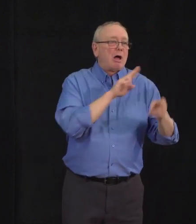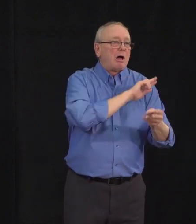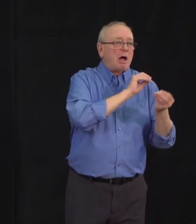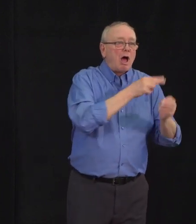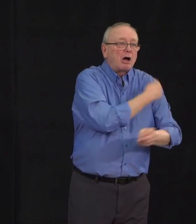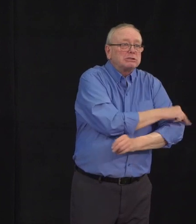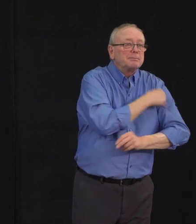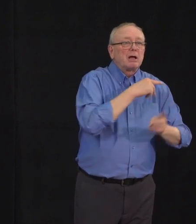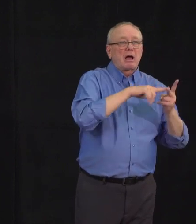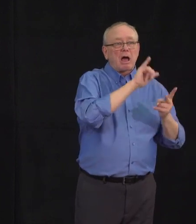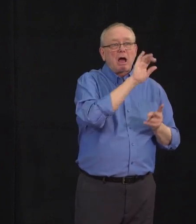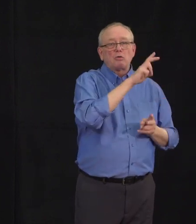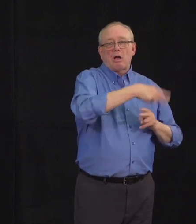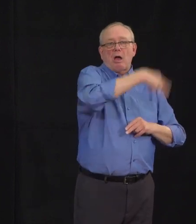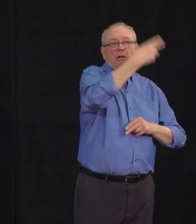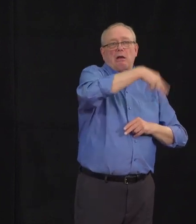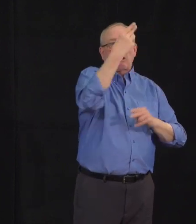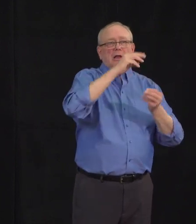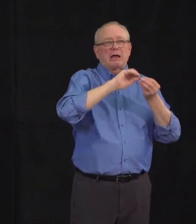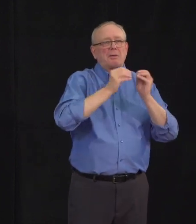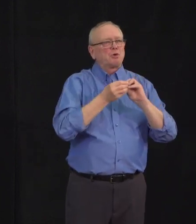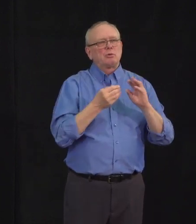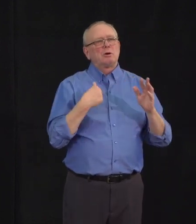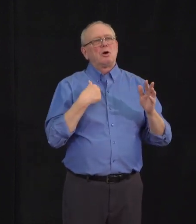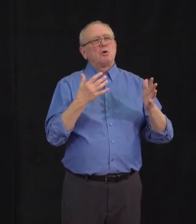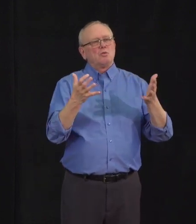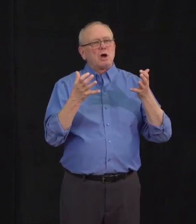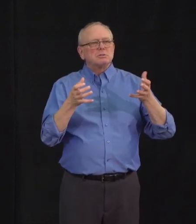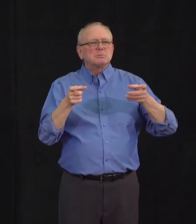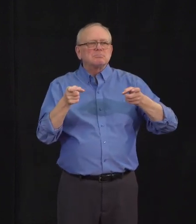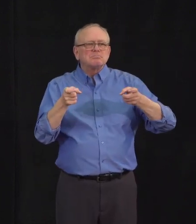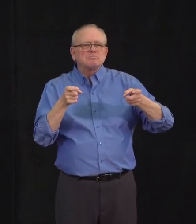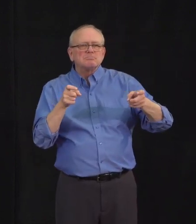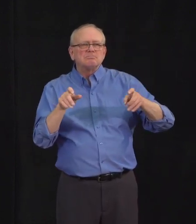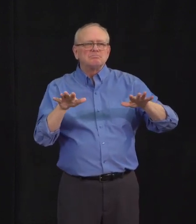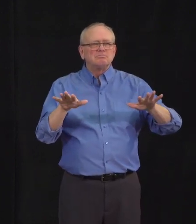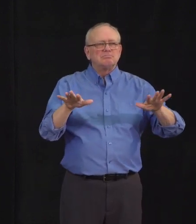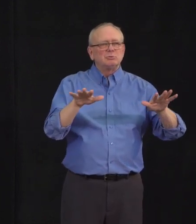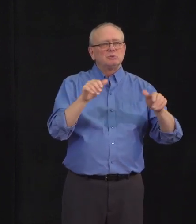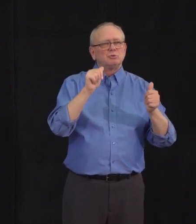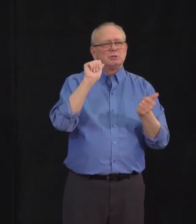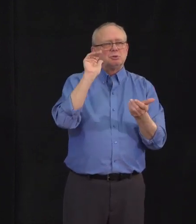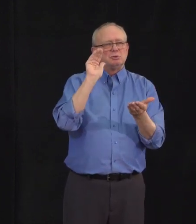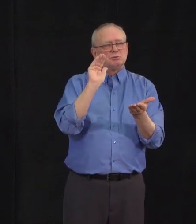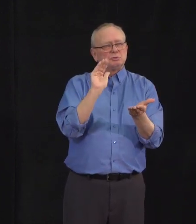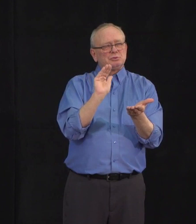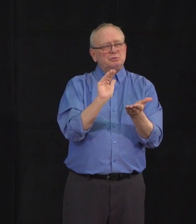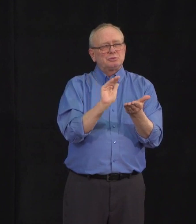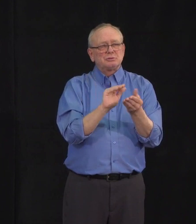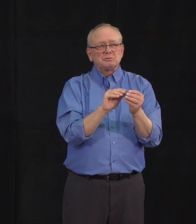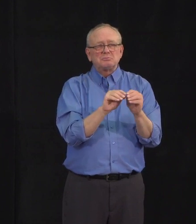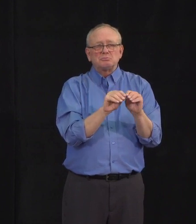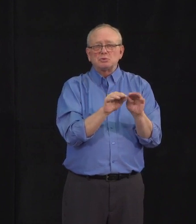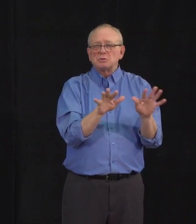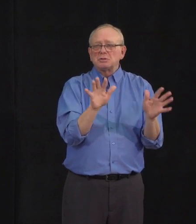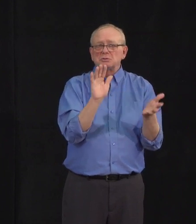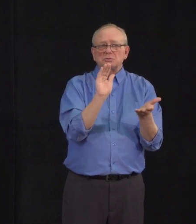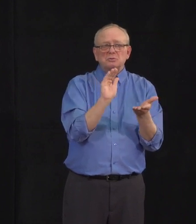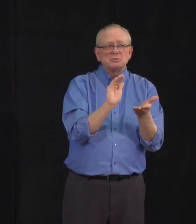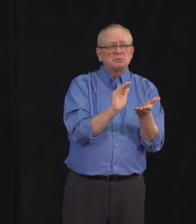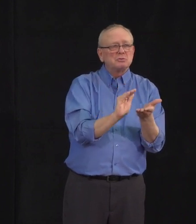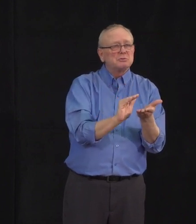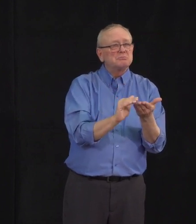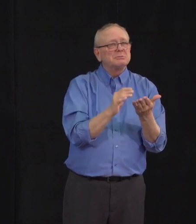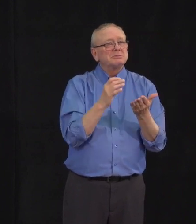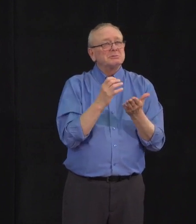we continue to manage and slow the spread so that we can enjoy the summer and enjoy it